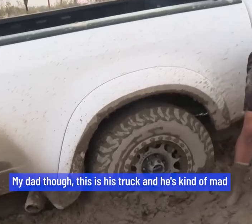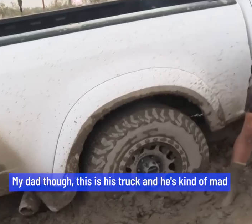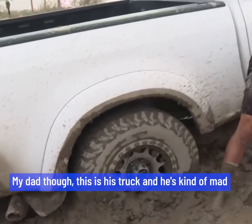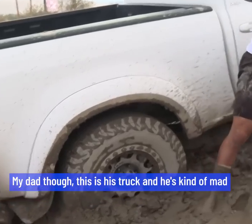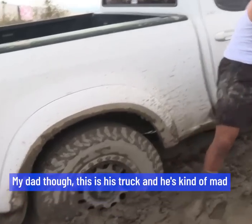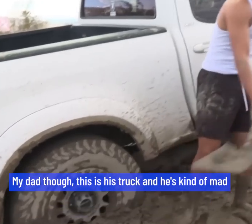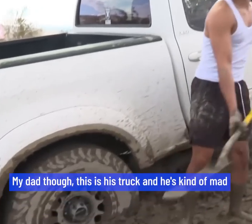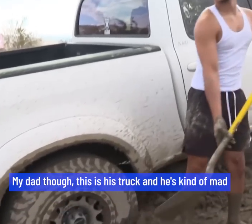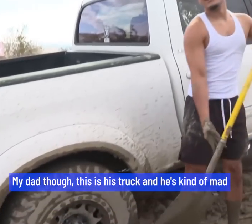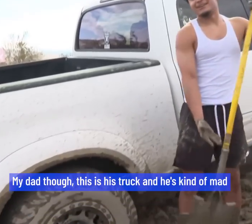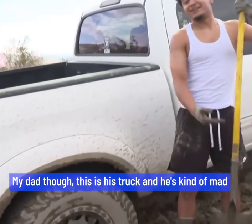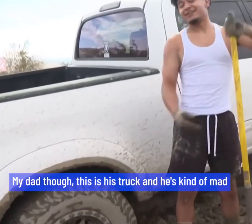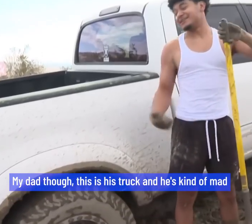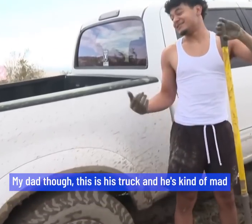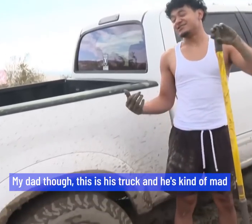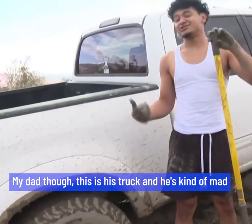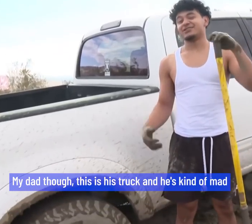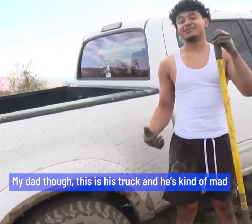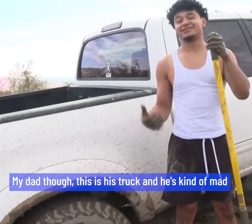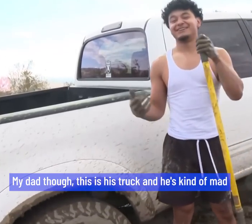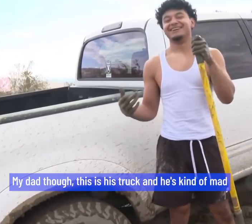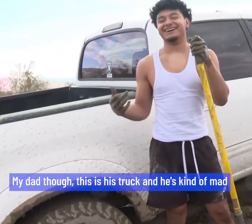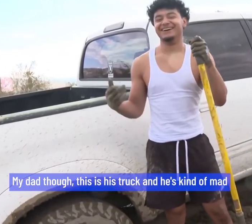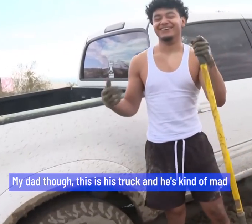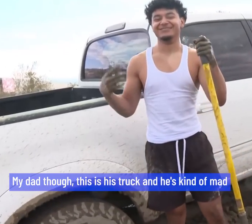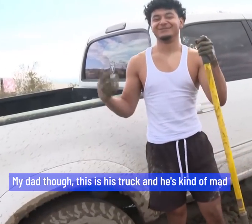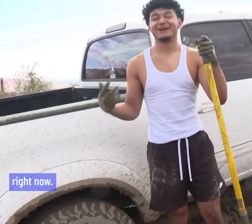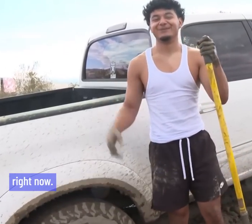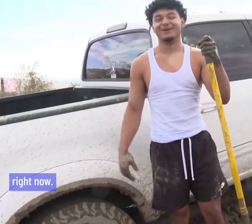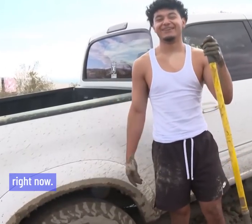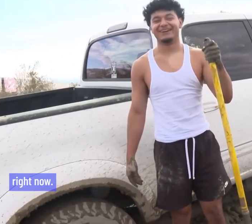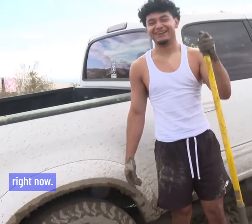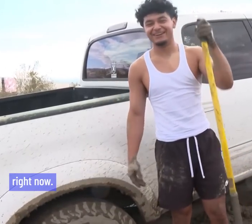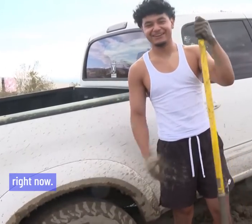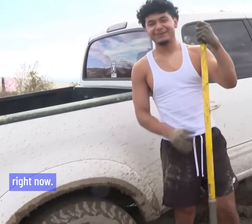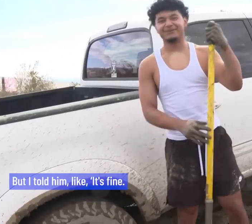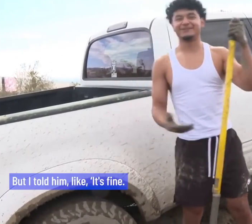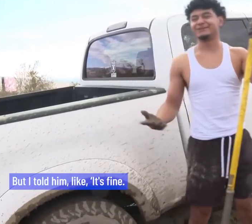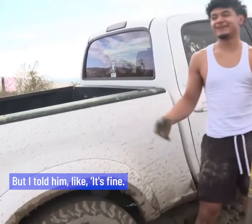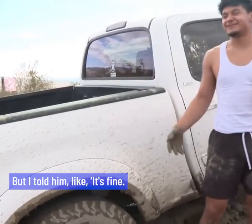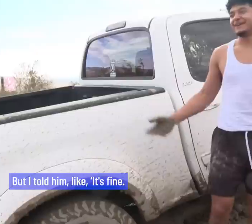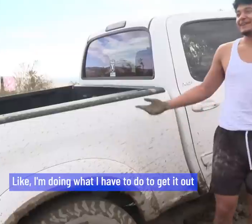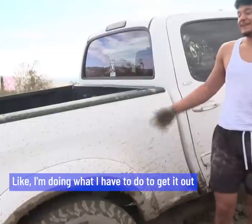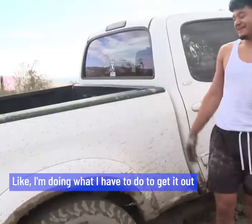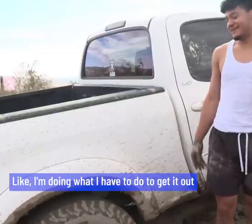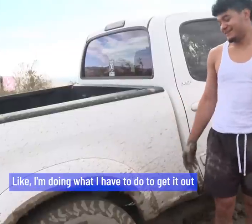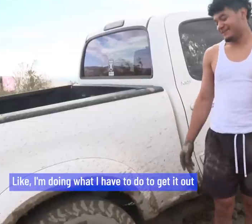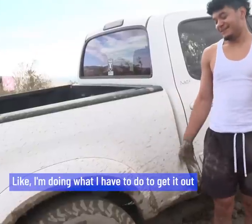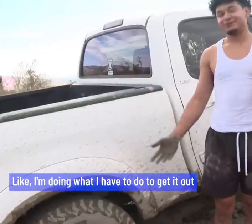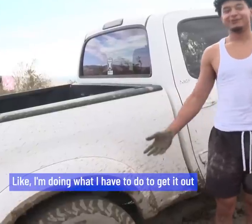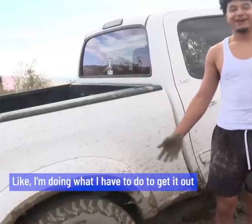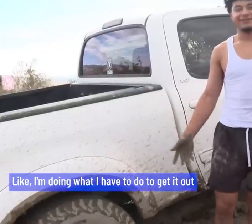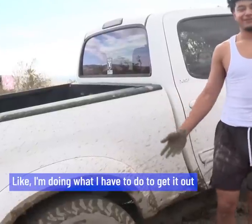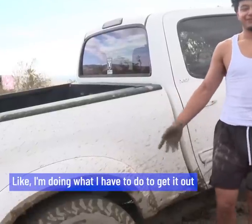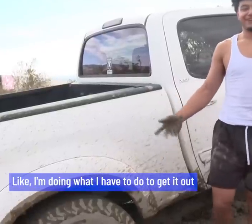My dad though, this is his truck and he's kind of mad right now. But I told him like, it's fine. Like,